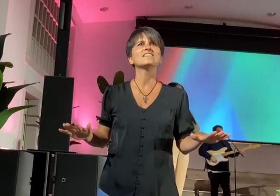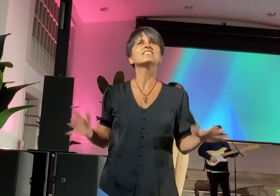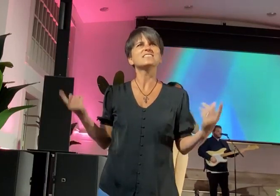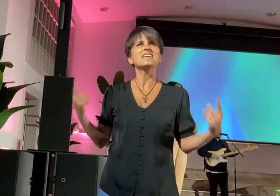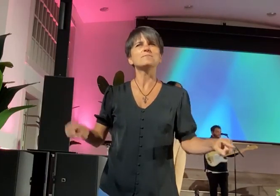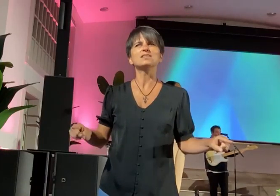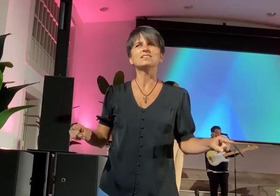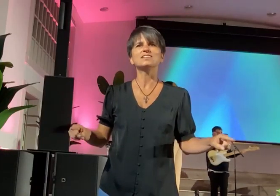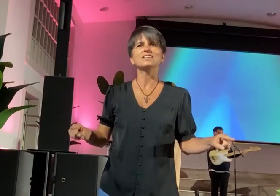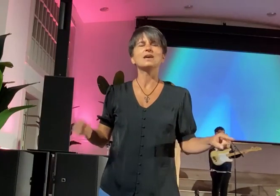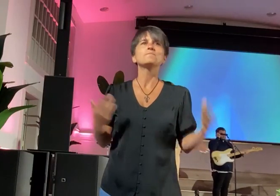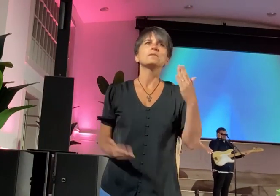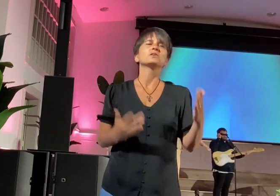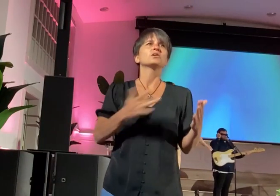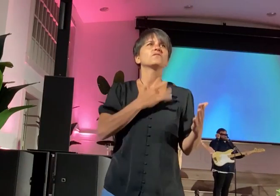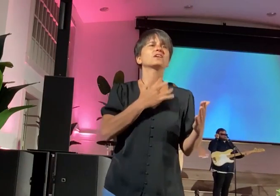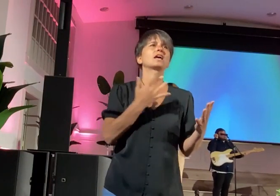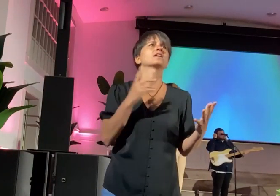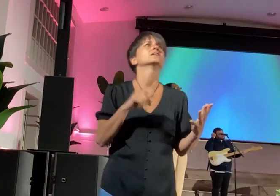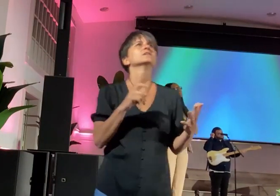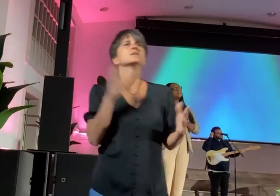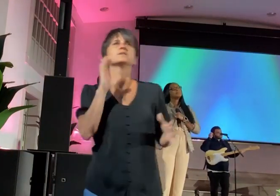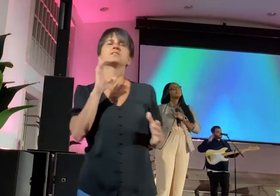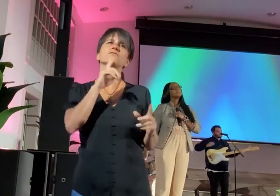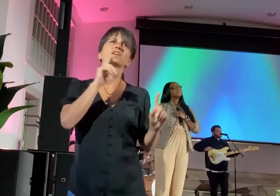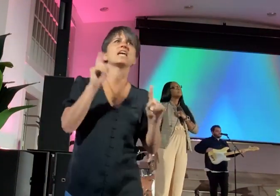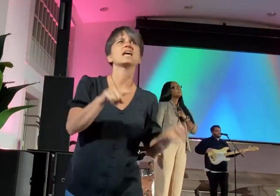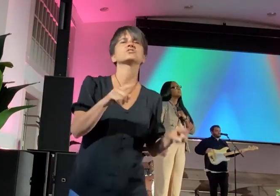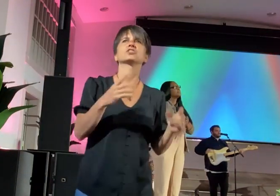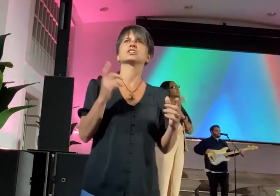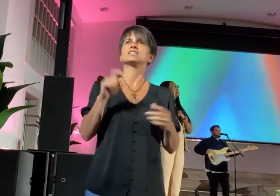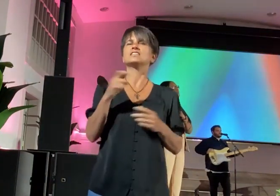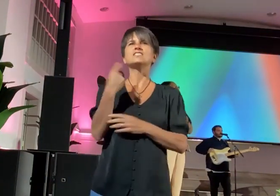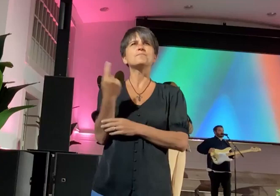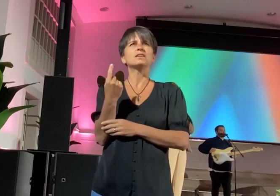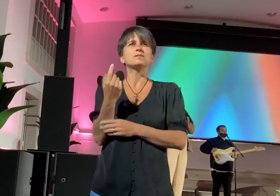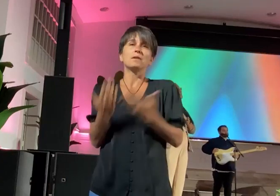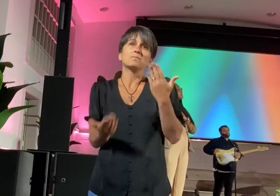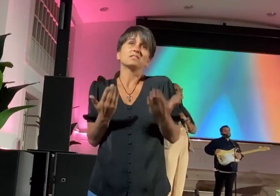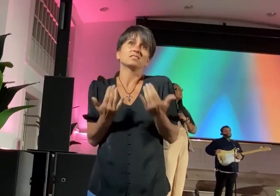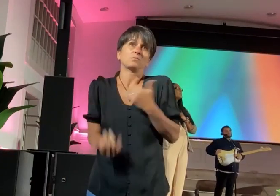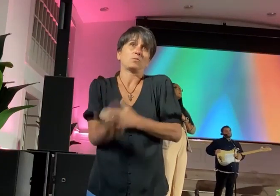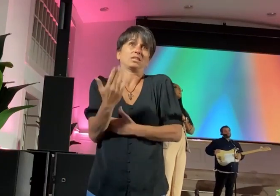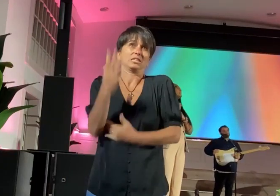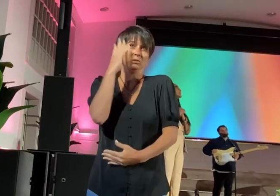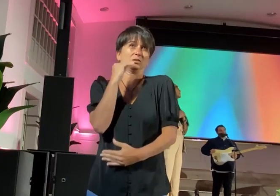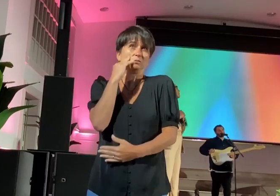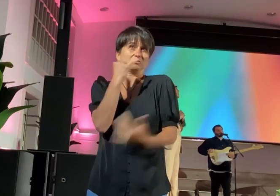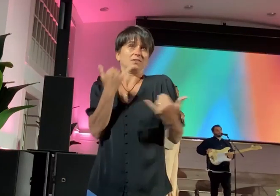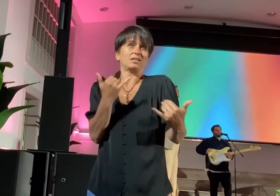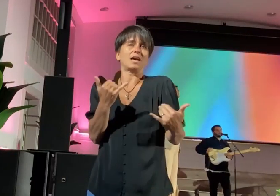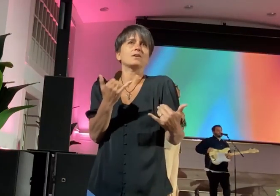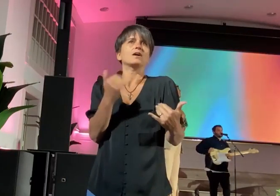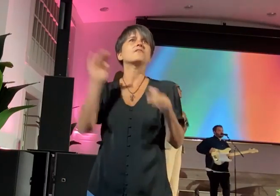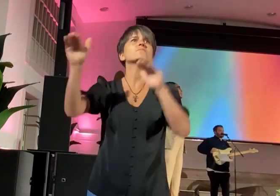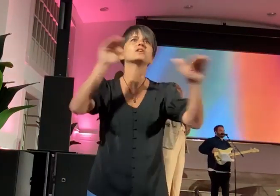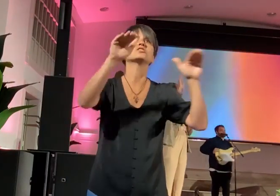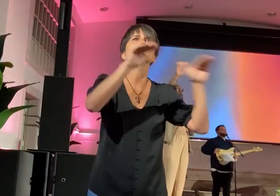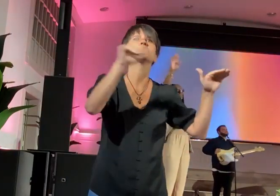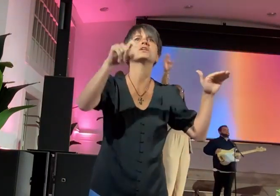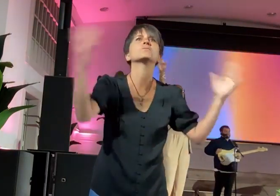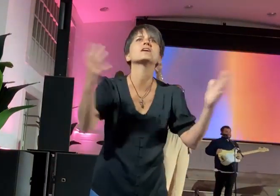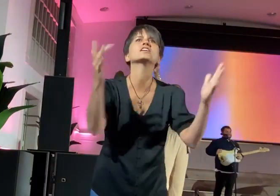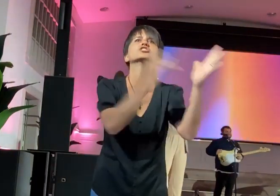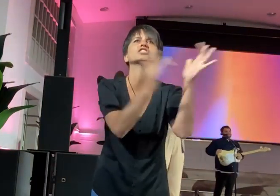You may feel like you need an answer. You may feel like you need something this morning. Can I remind you, what you need is